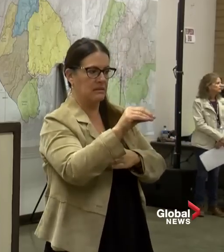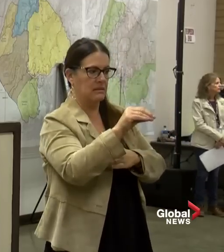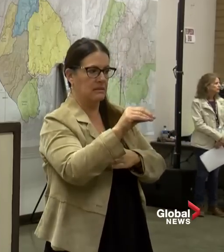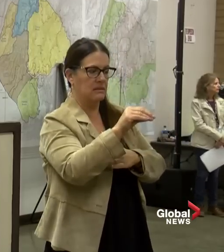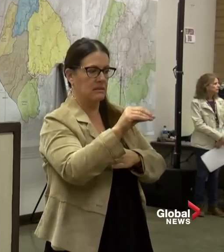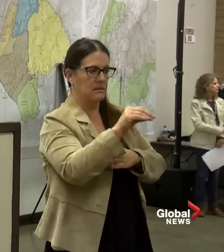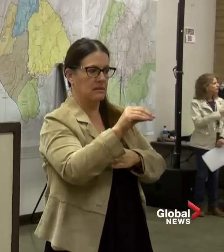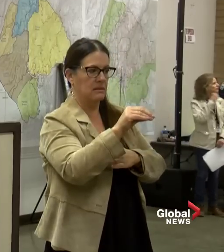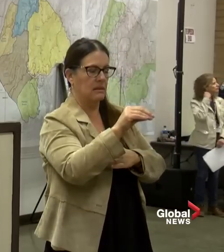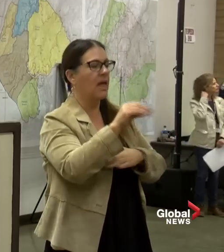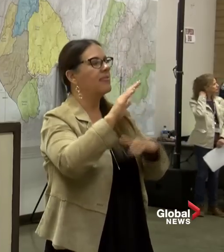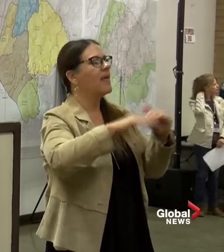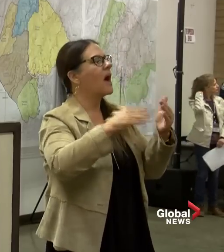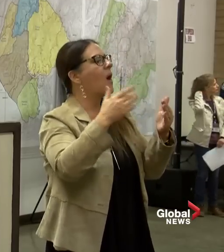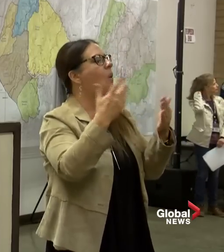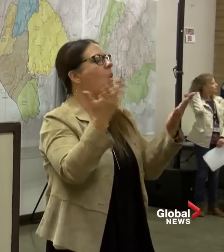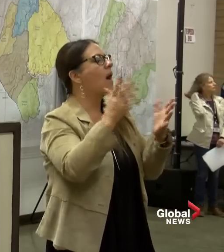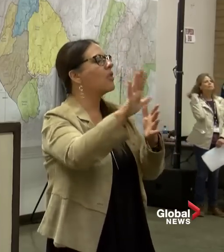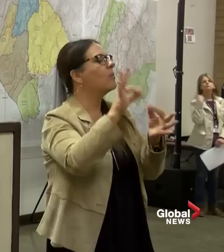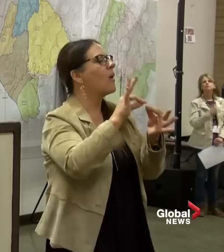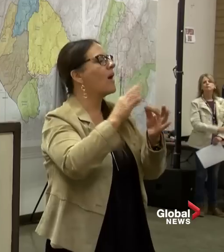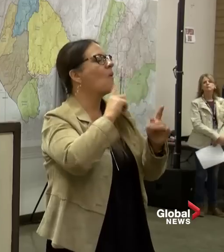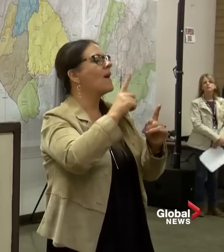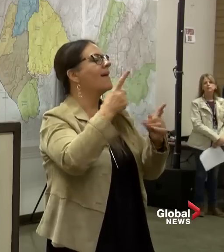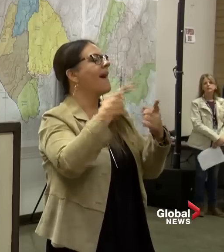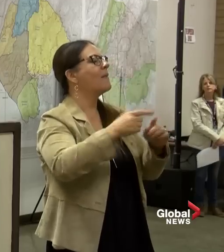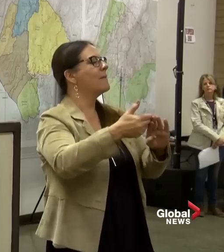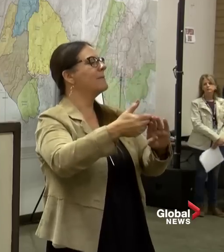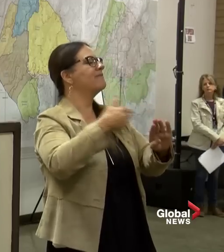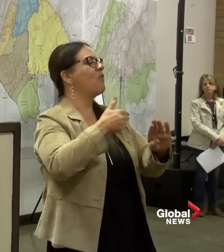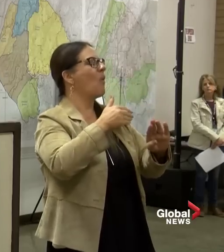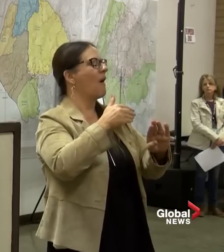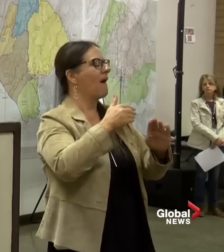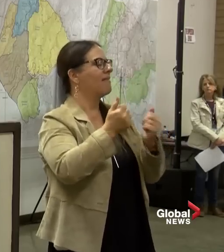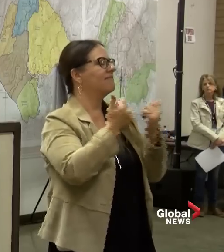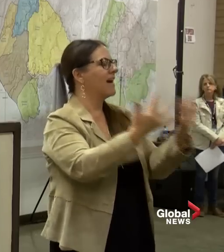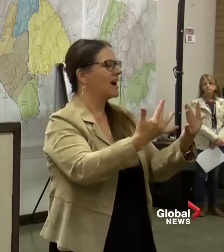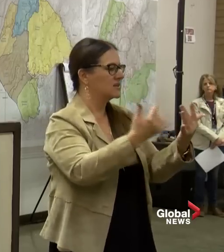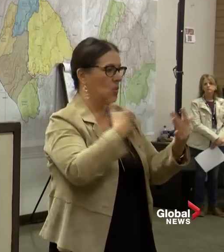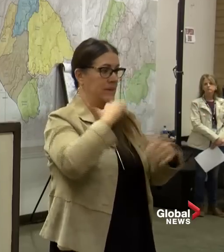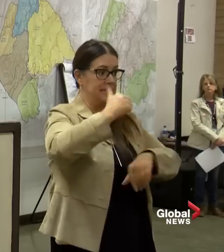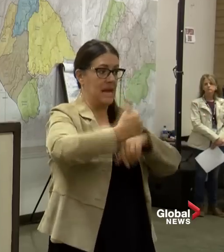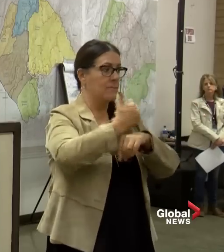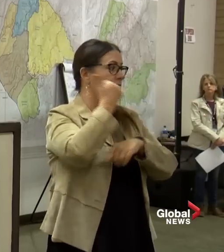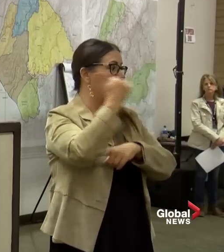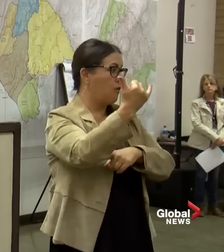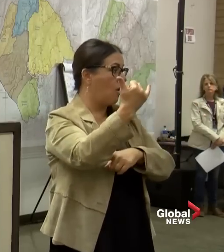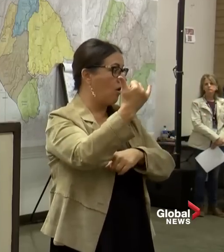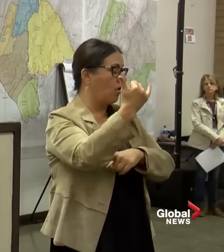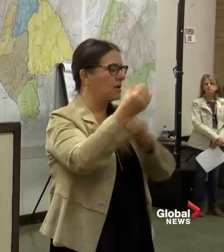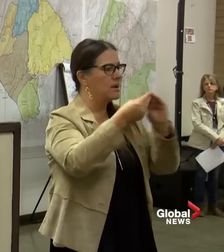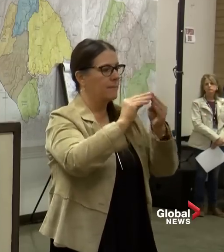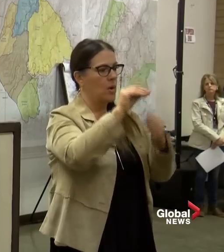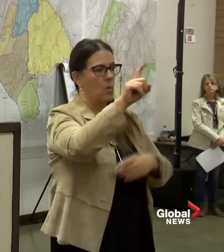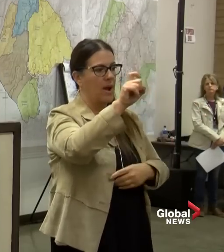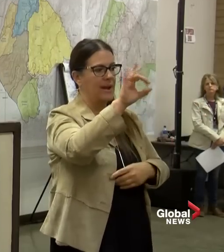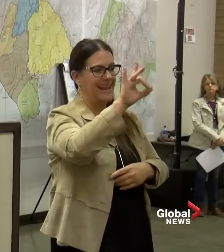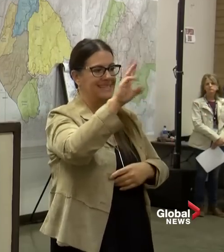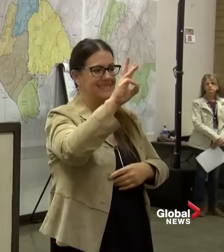the fires. We have set up a tip line. That tip line is